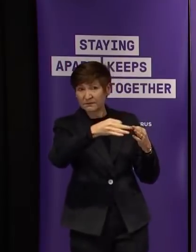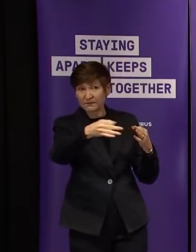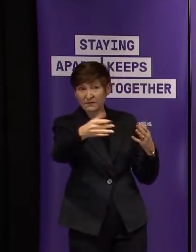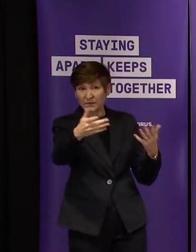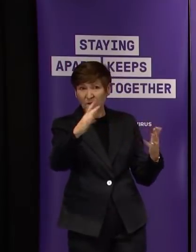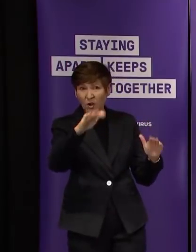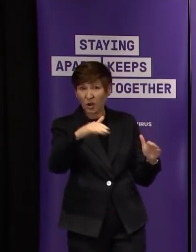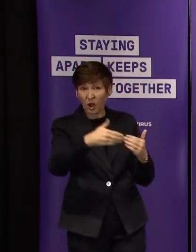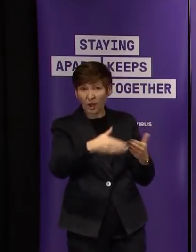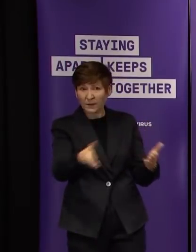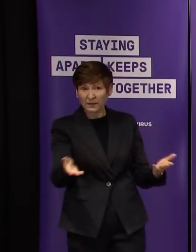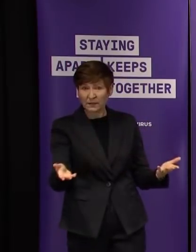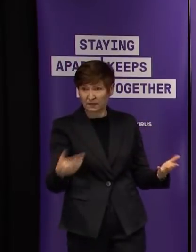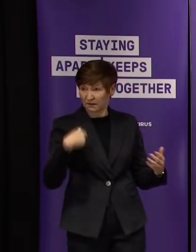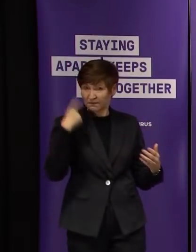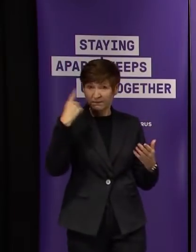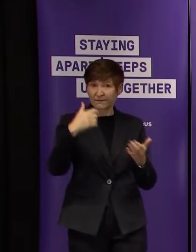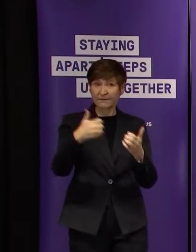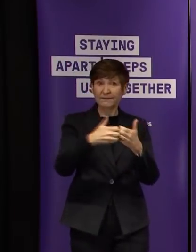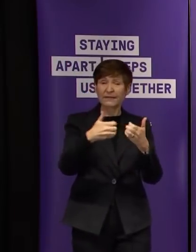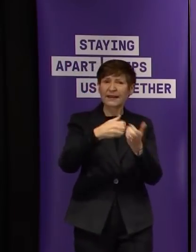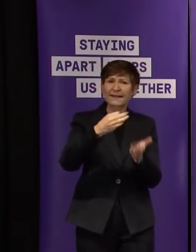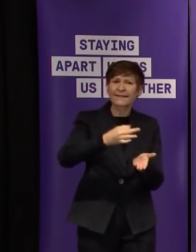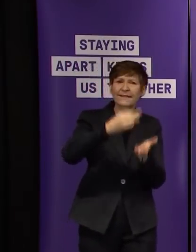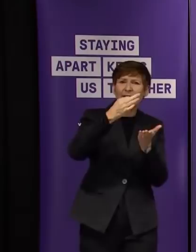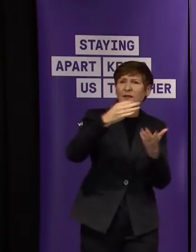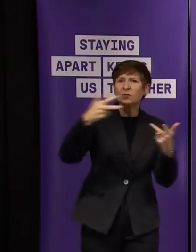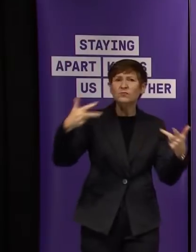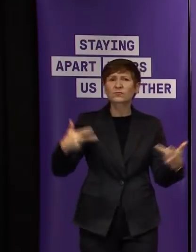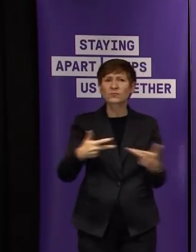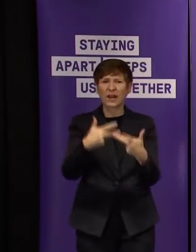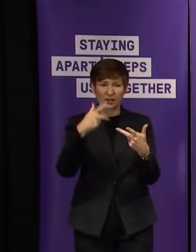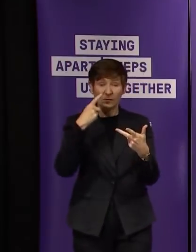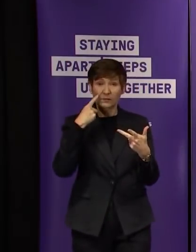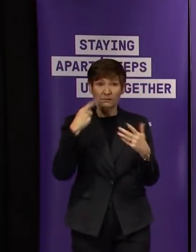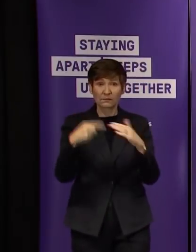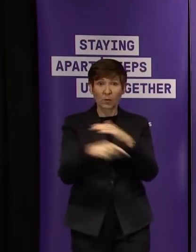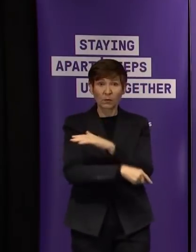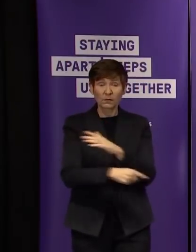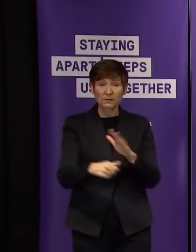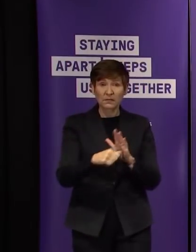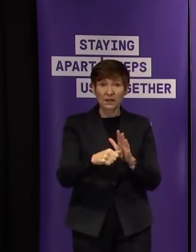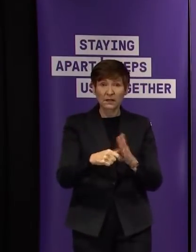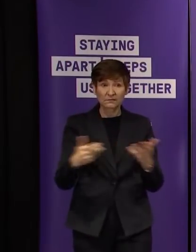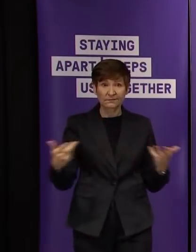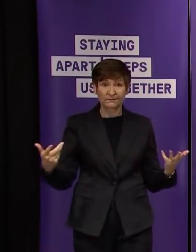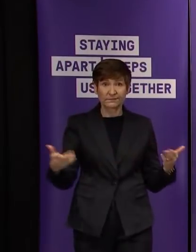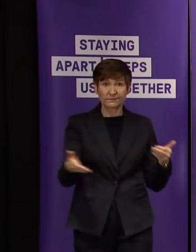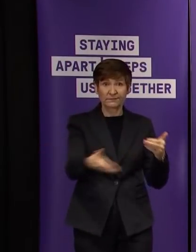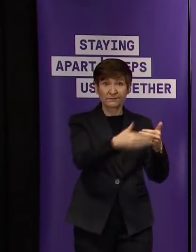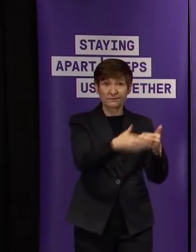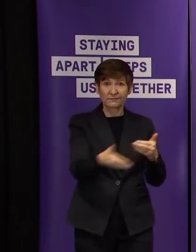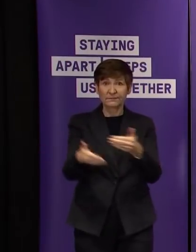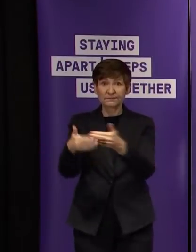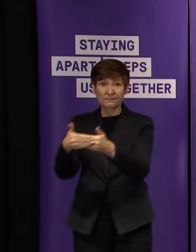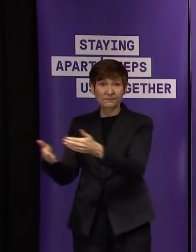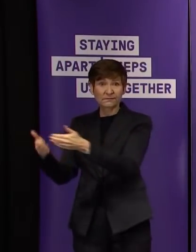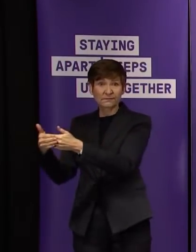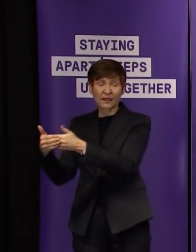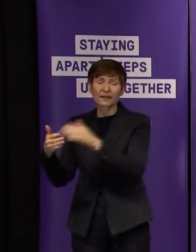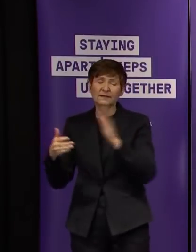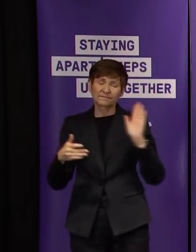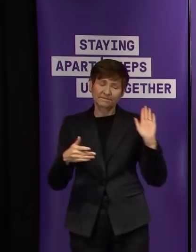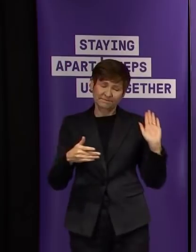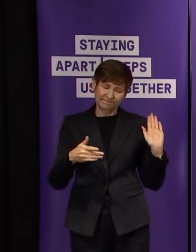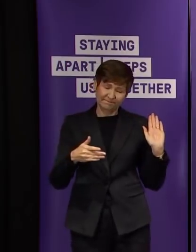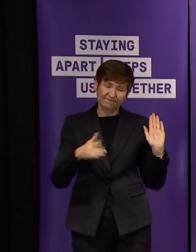going under before the restrictions ease for them? No, I wouldn't say that. We'll have more to say about support for